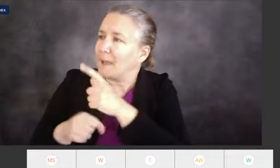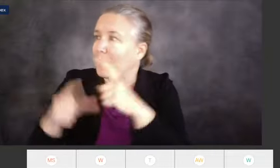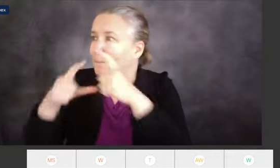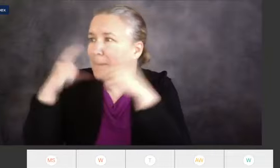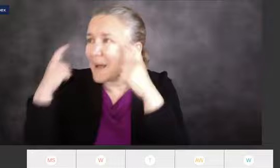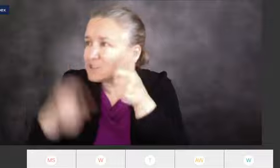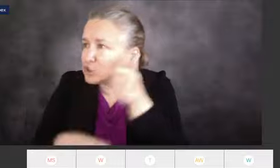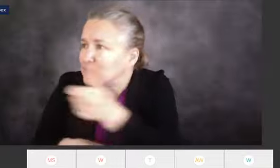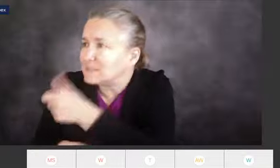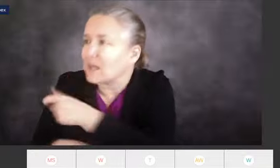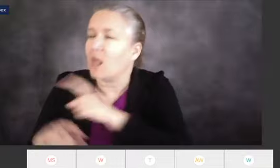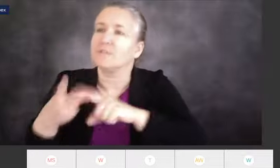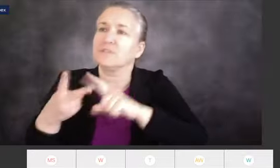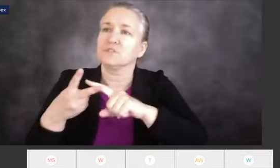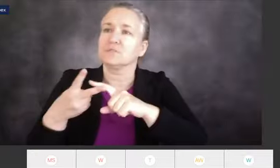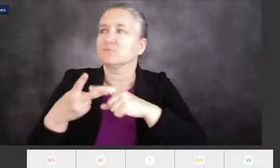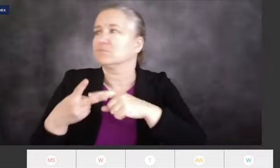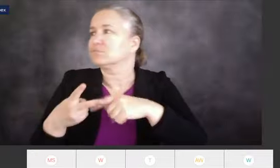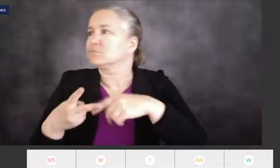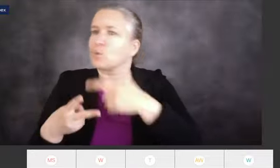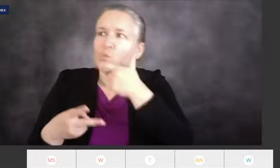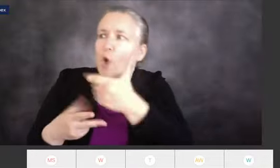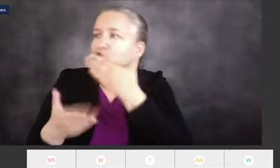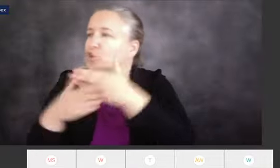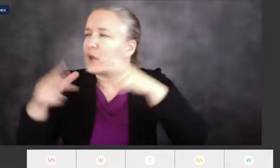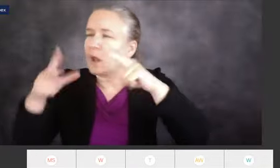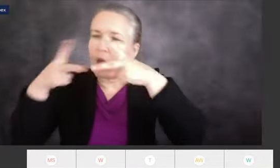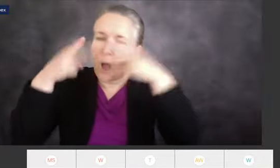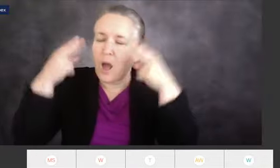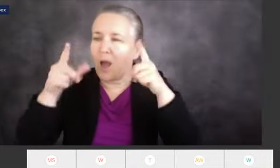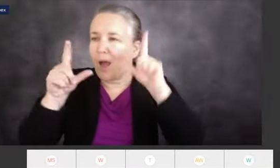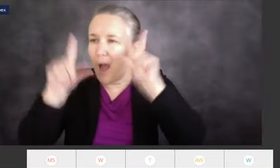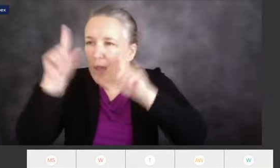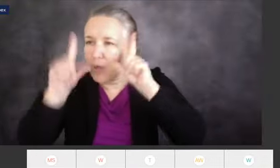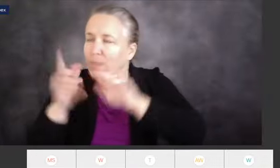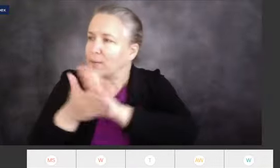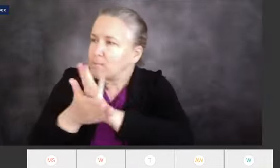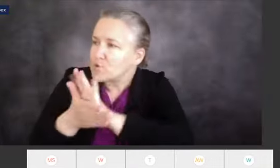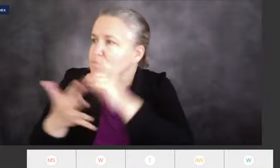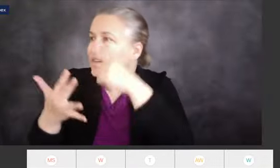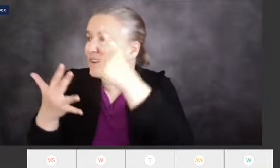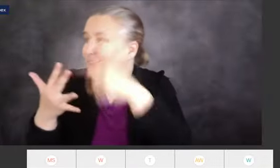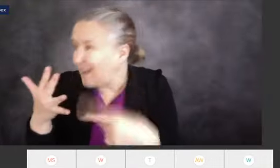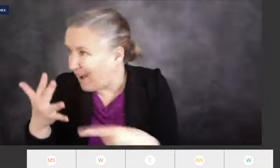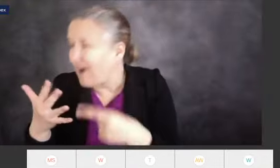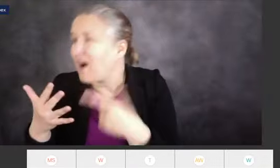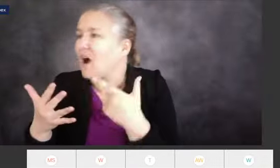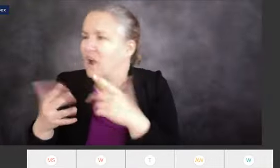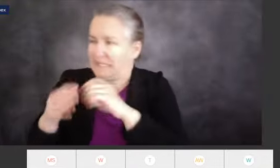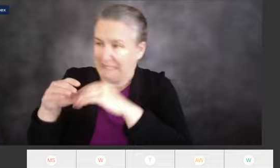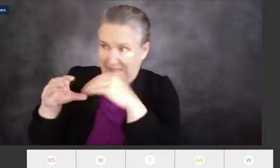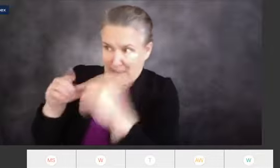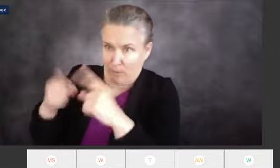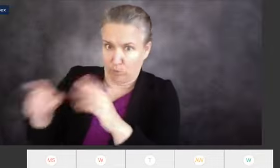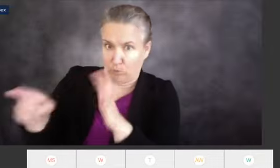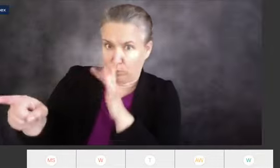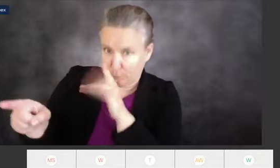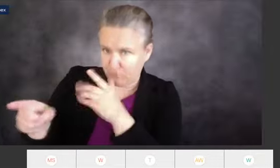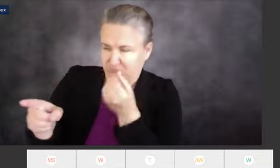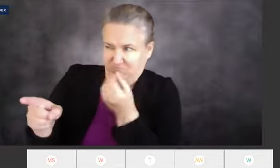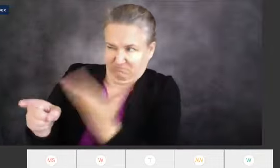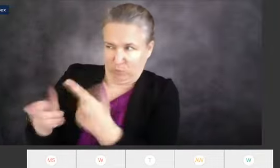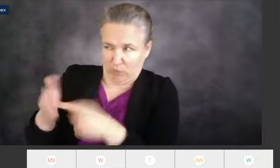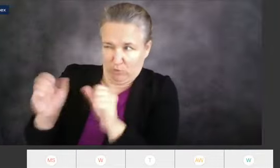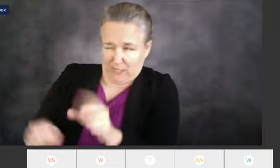mask, lists of good Halloween movies, and several other activities that the contact tracer emailed to the mom. The